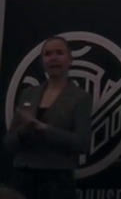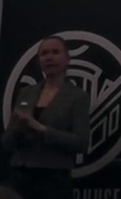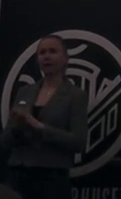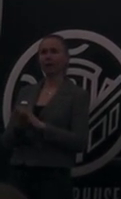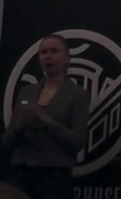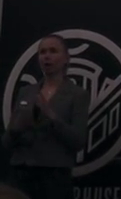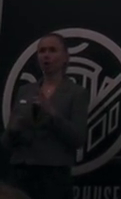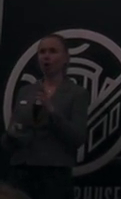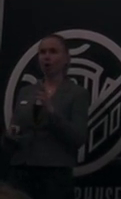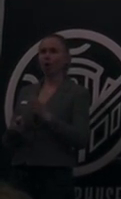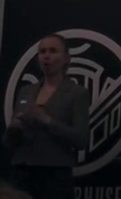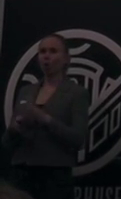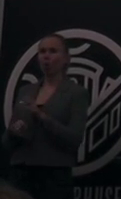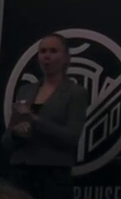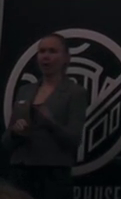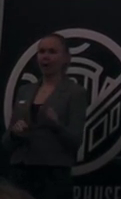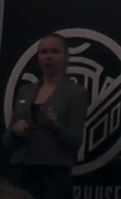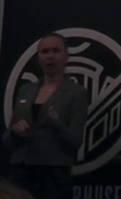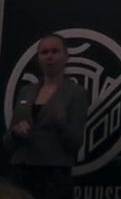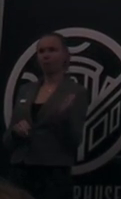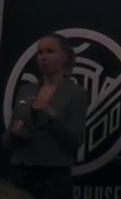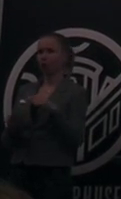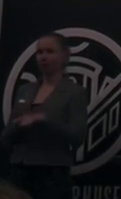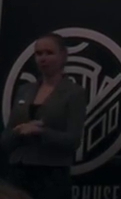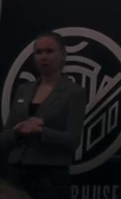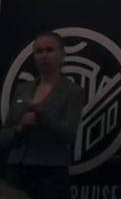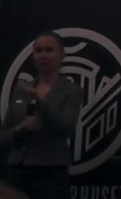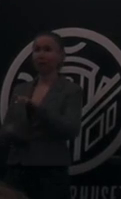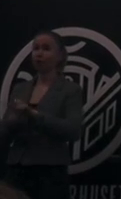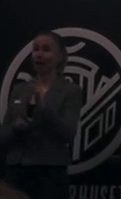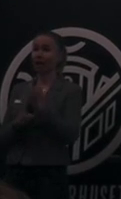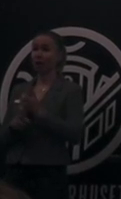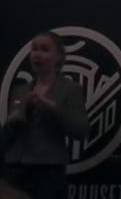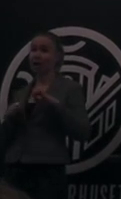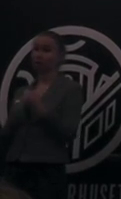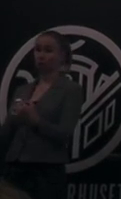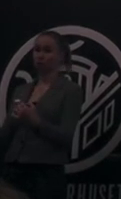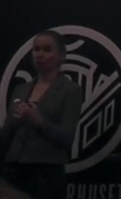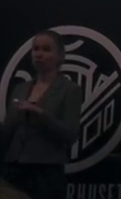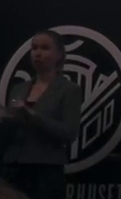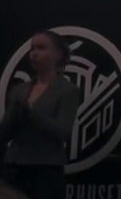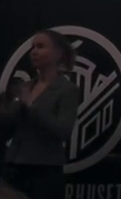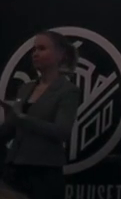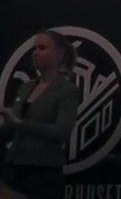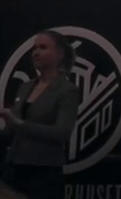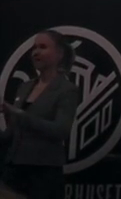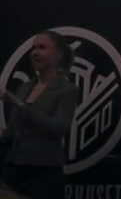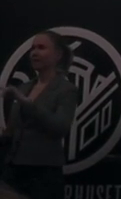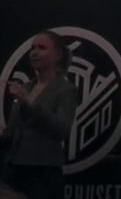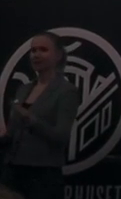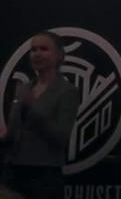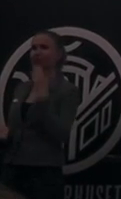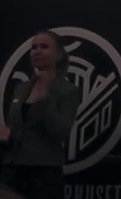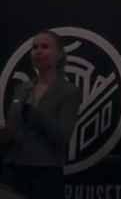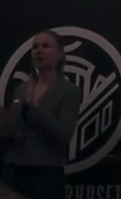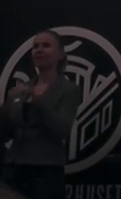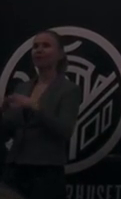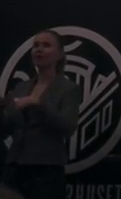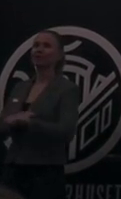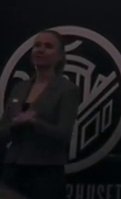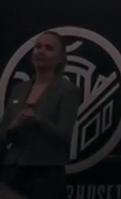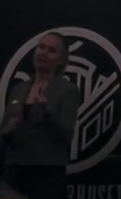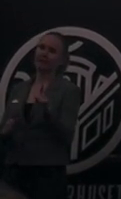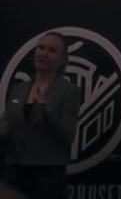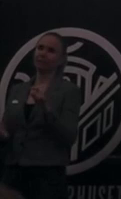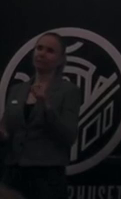So he did an action right there and started teaching the LGBT community why they shouldn't be going into this venue because